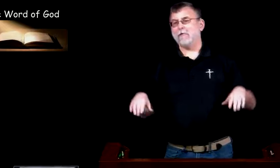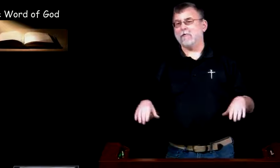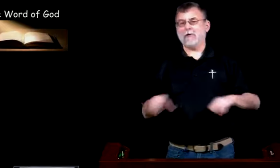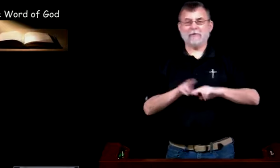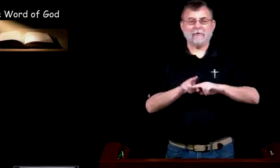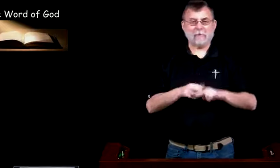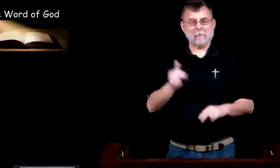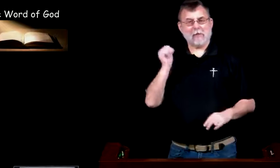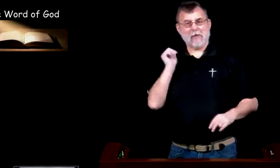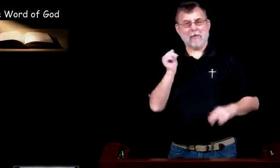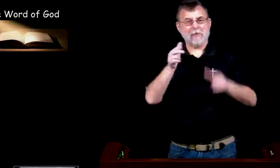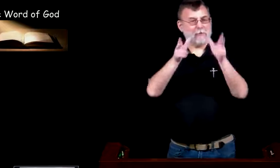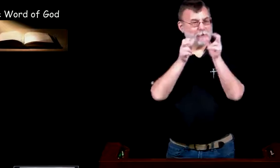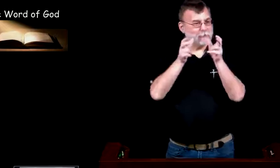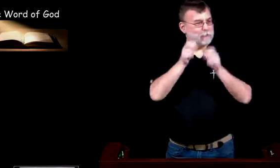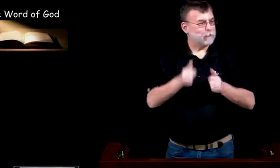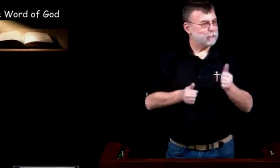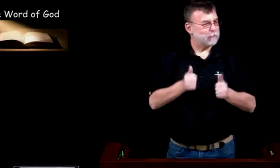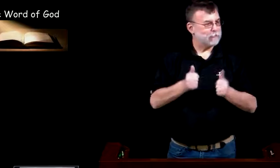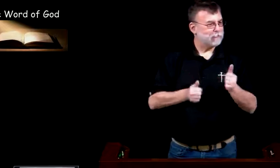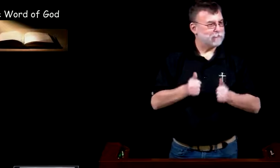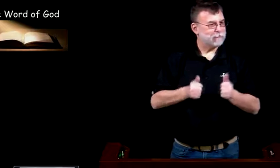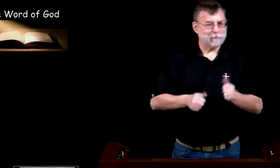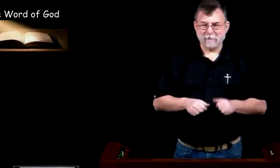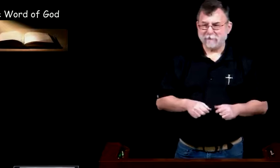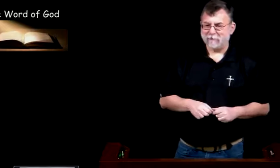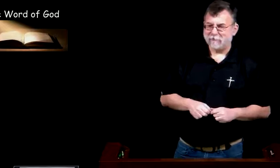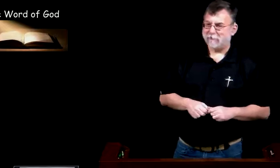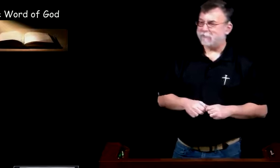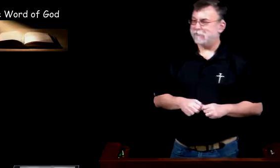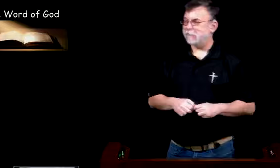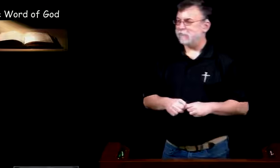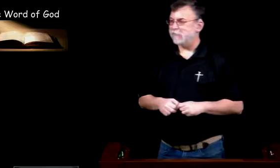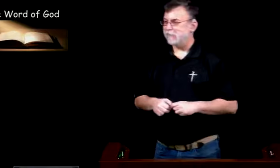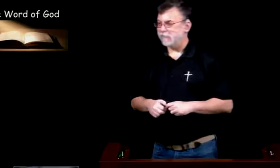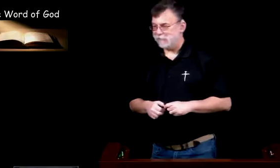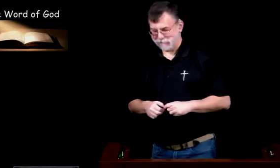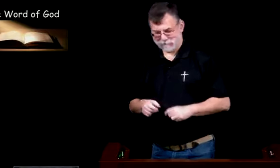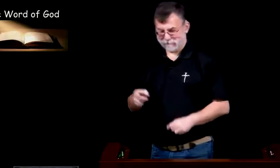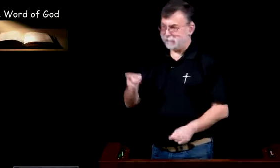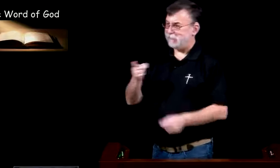You feel relaxed, sitting back and watching? Or are you all uncomfortable today?